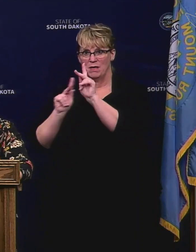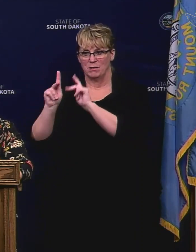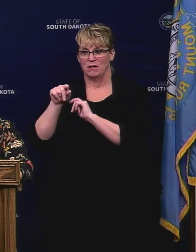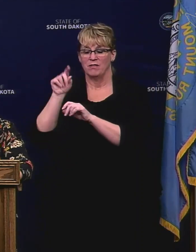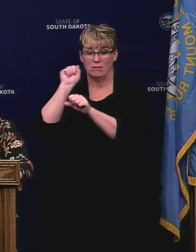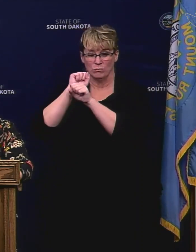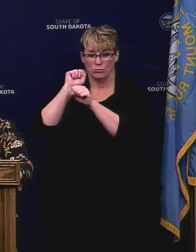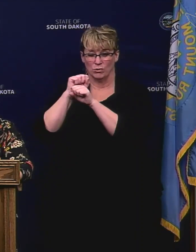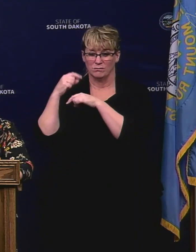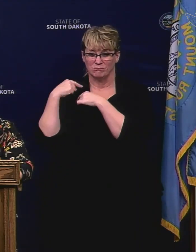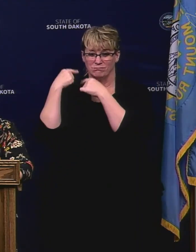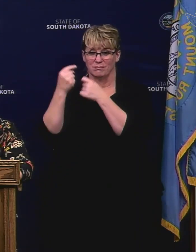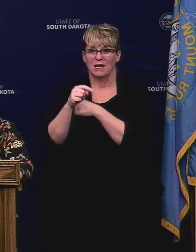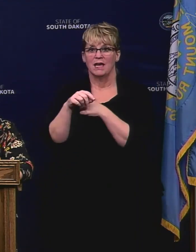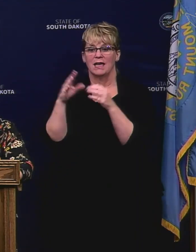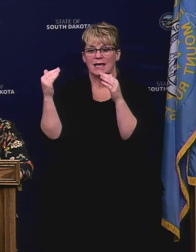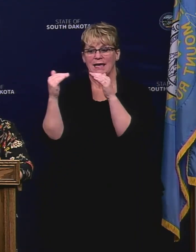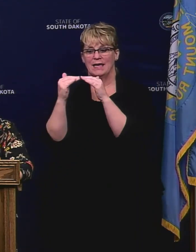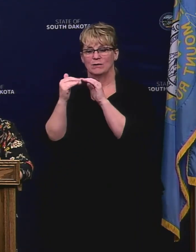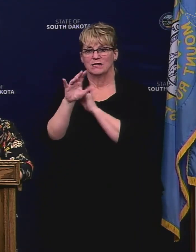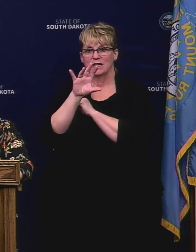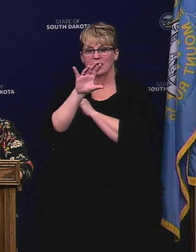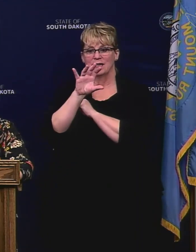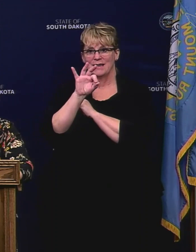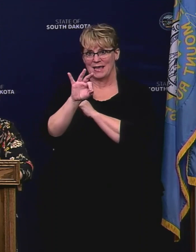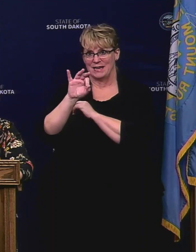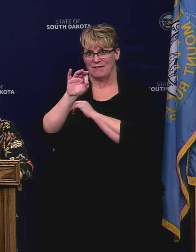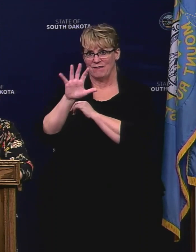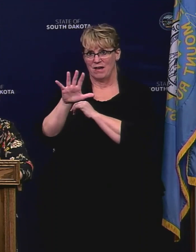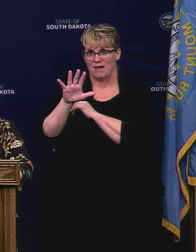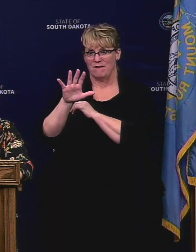worked hours equal to 95 full-time